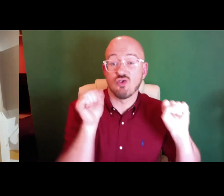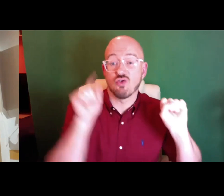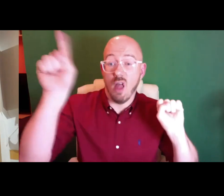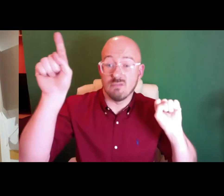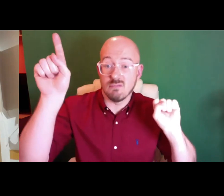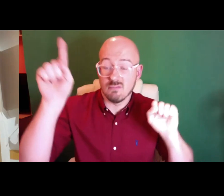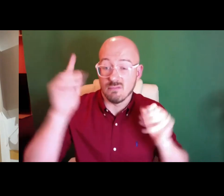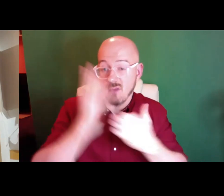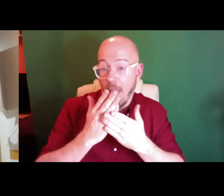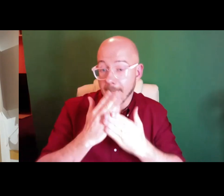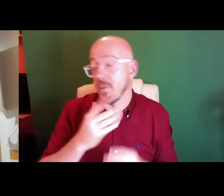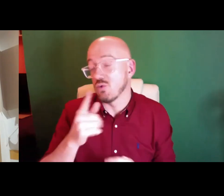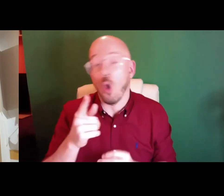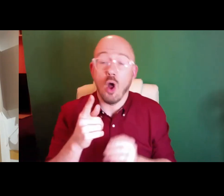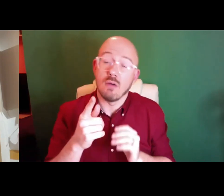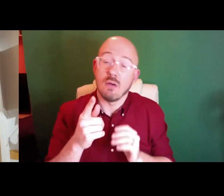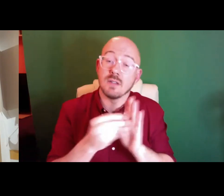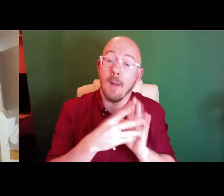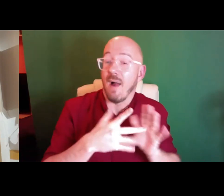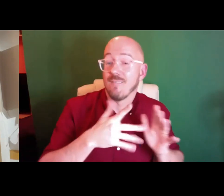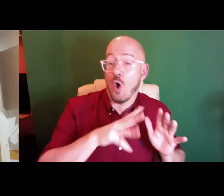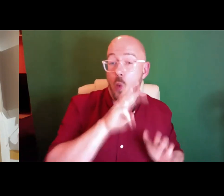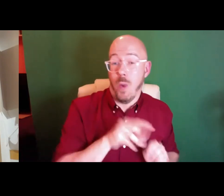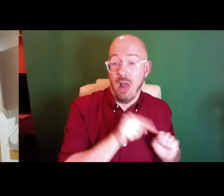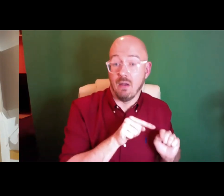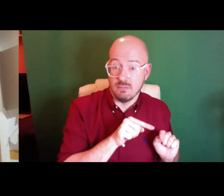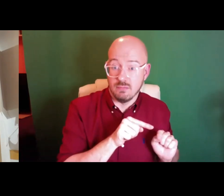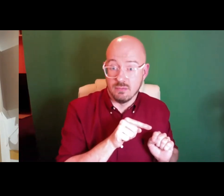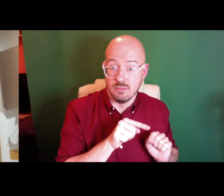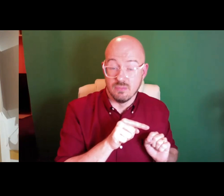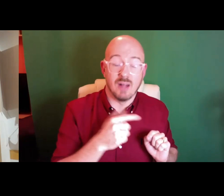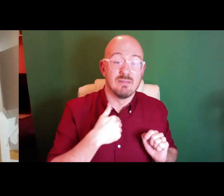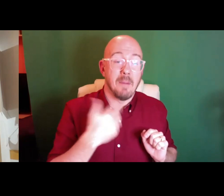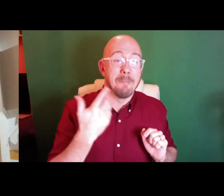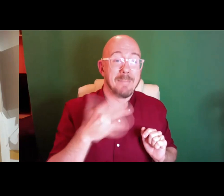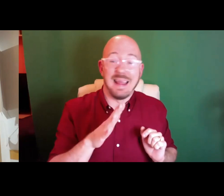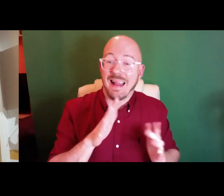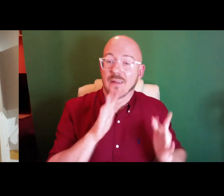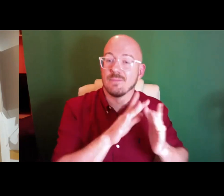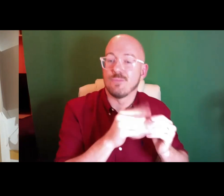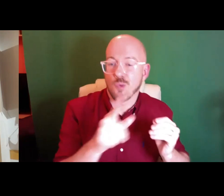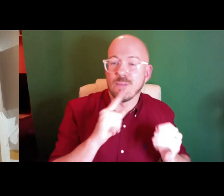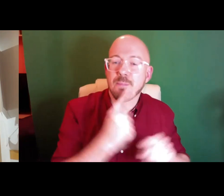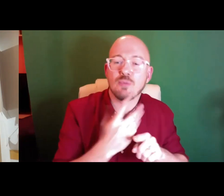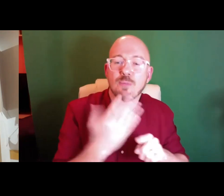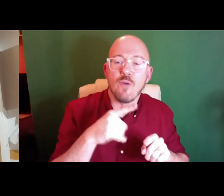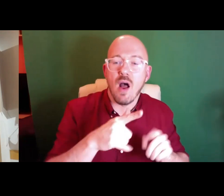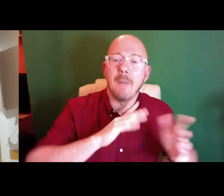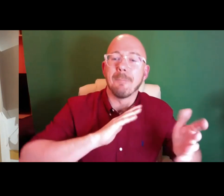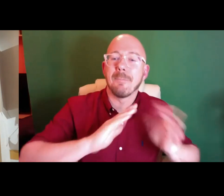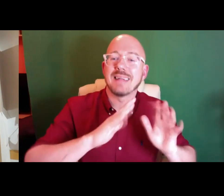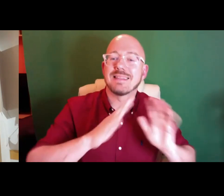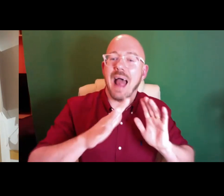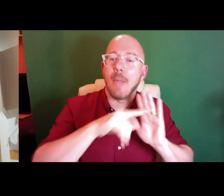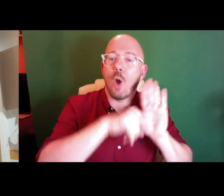The recommendations essentially are for the governments in Wales and Scotland. Some are more specific to the Welsh